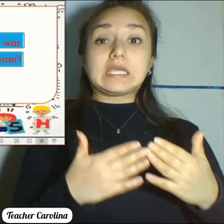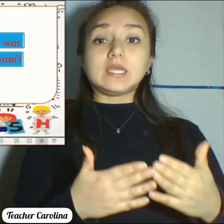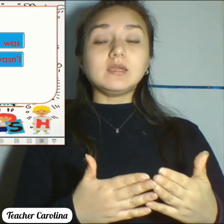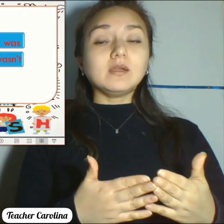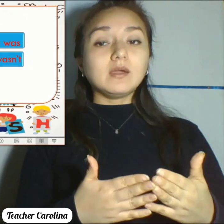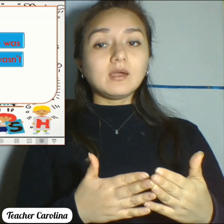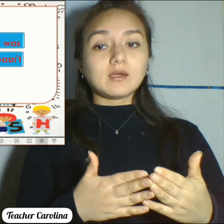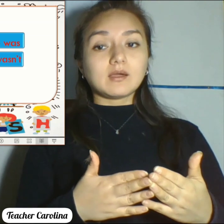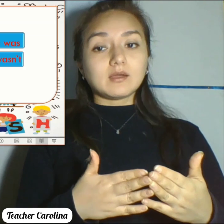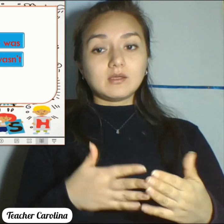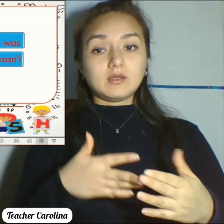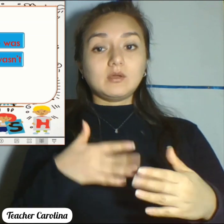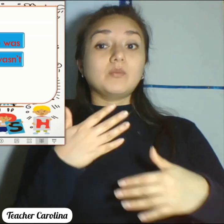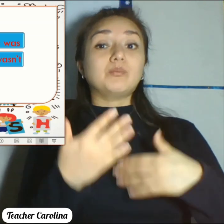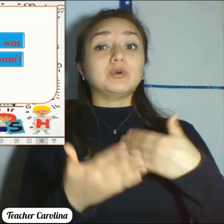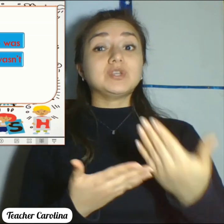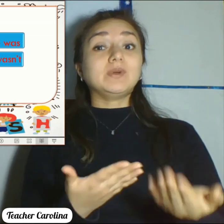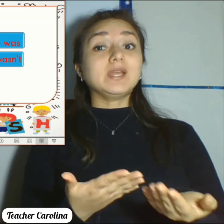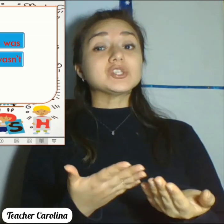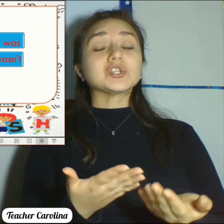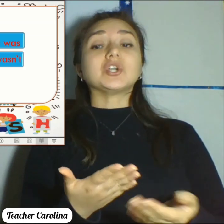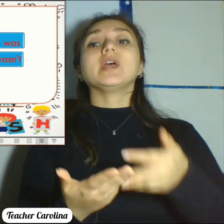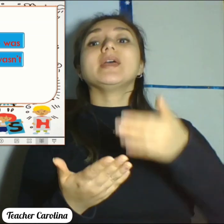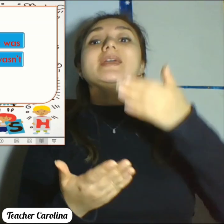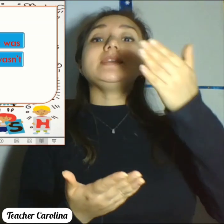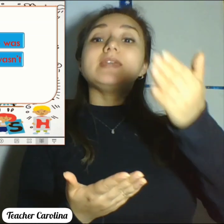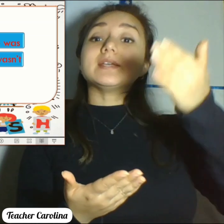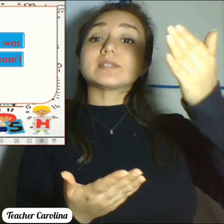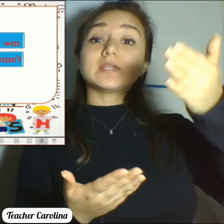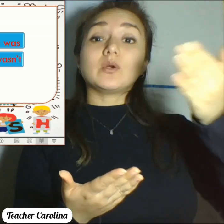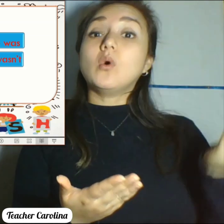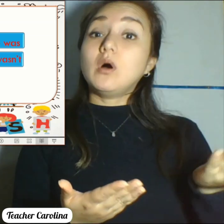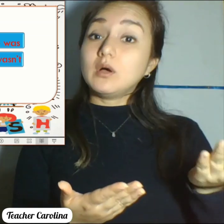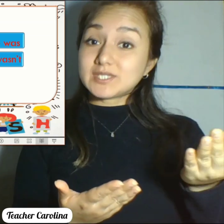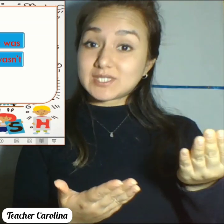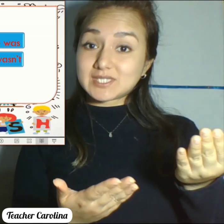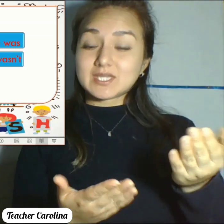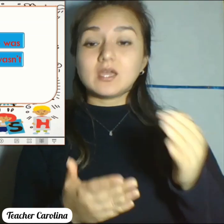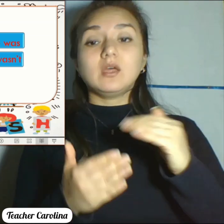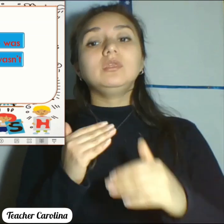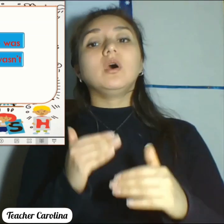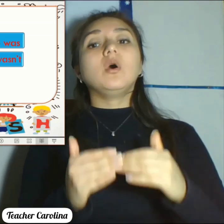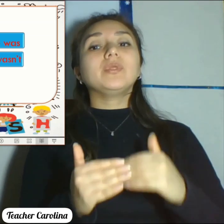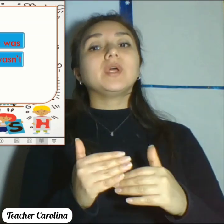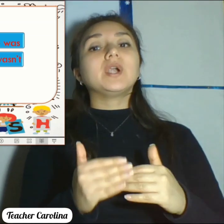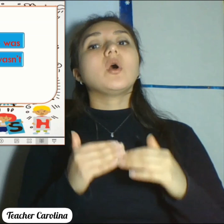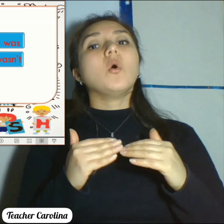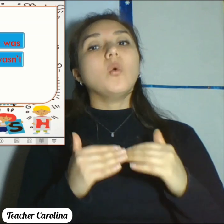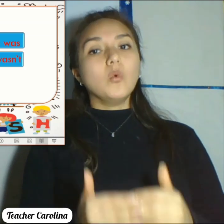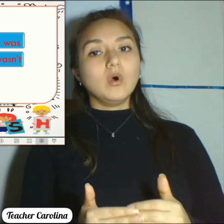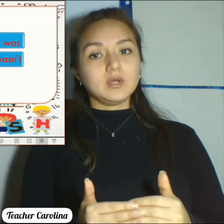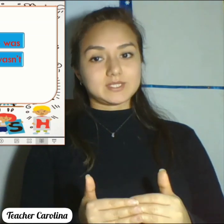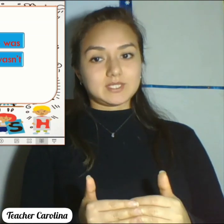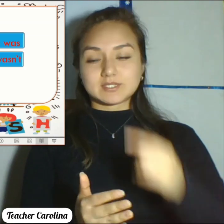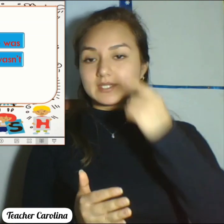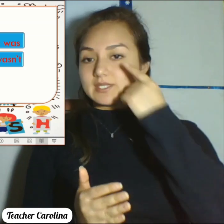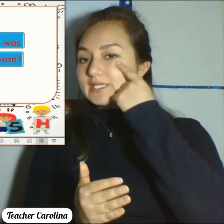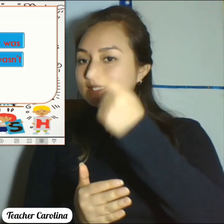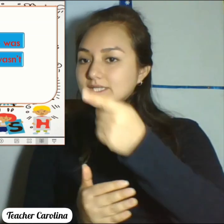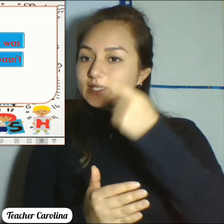king? Possible answer. Yes, there was. No, there wasn't. Take a